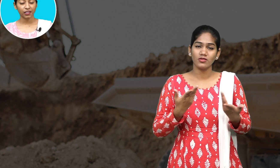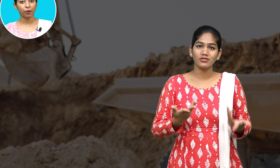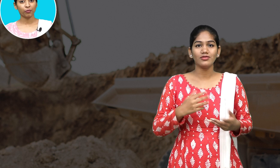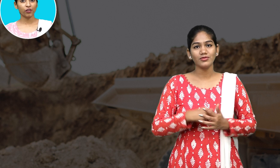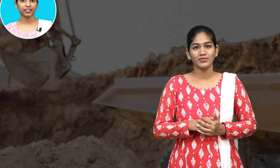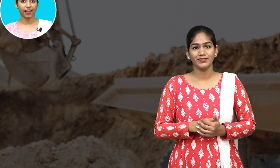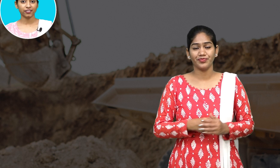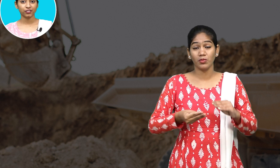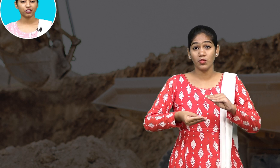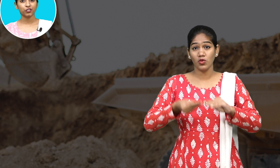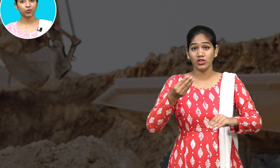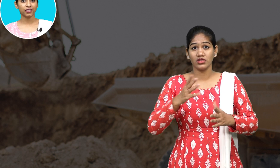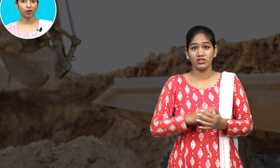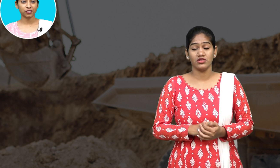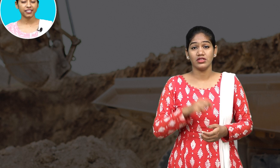Although more than